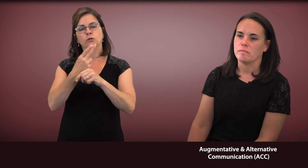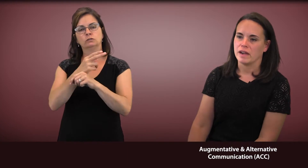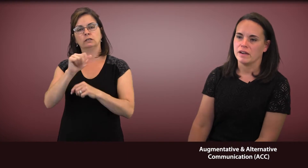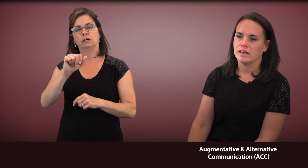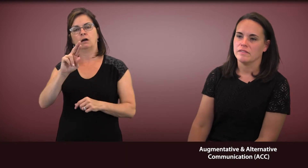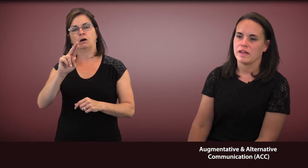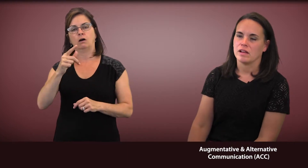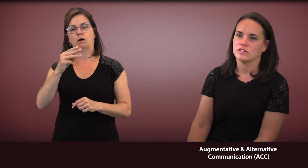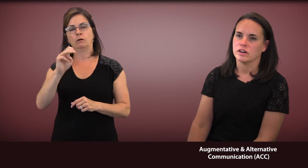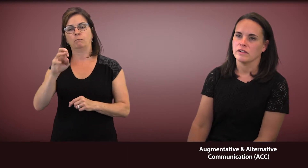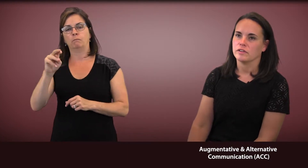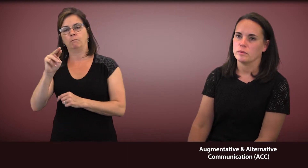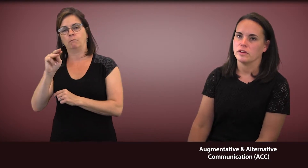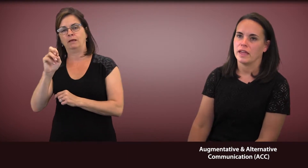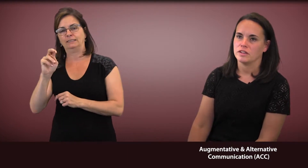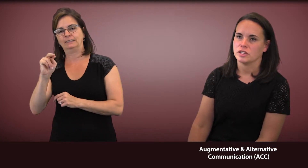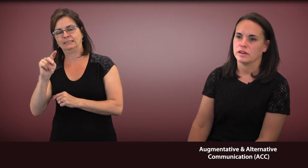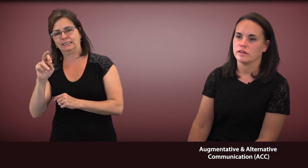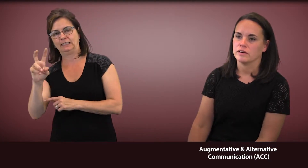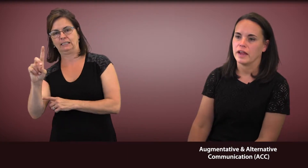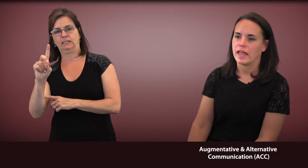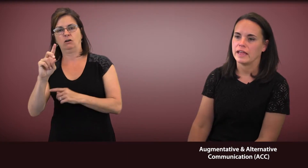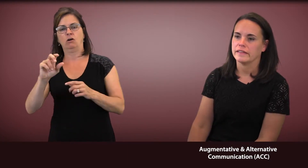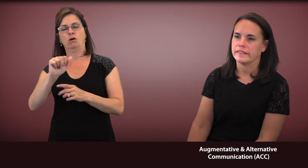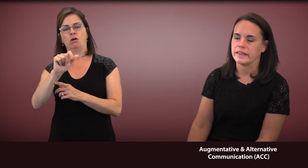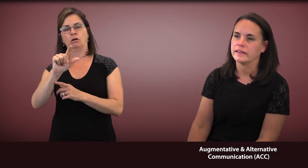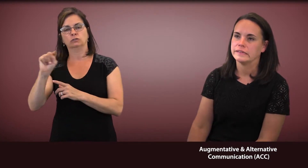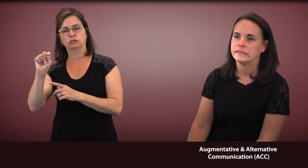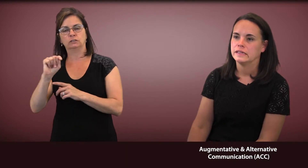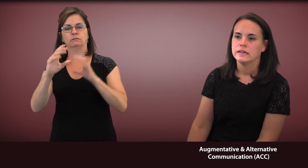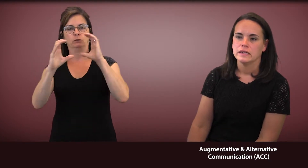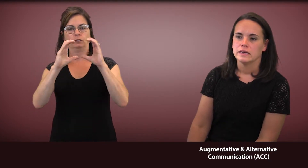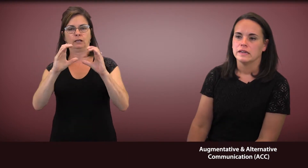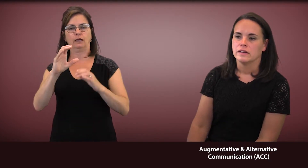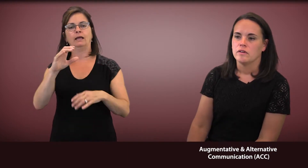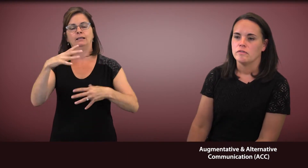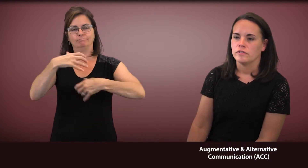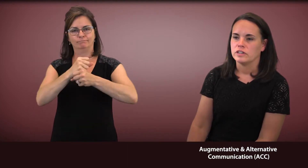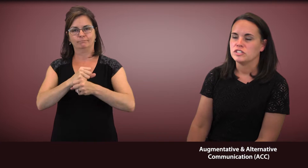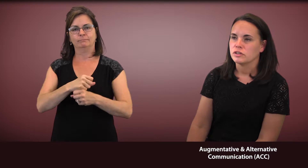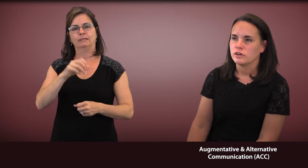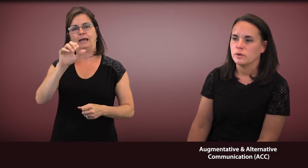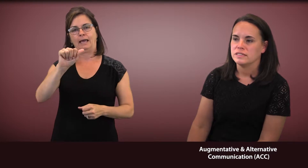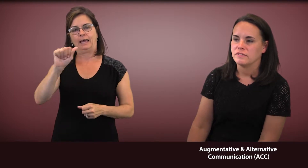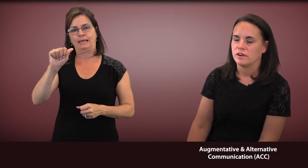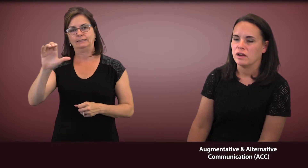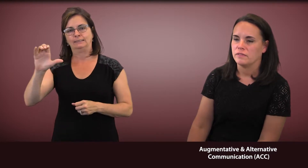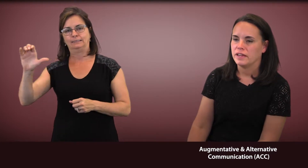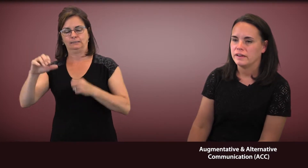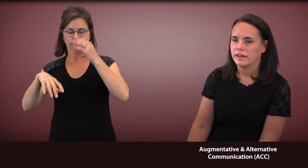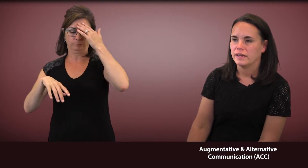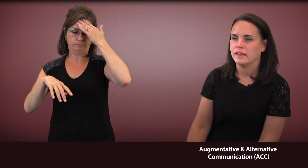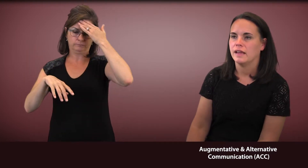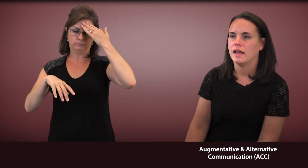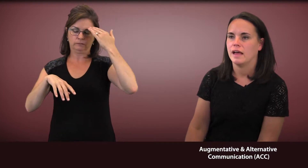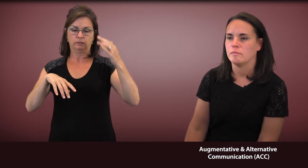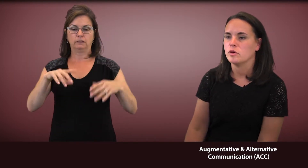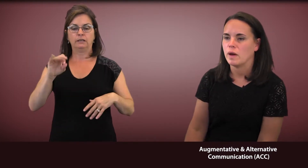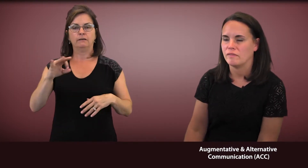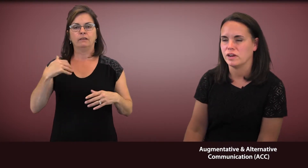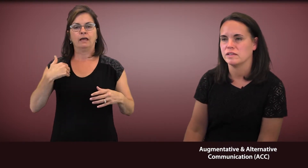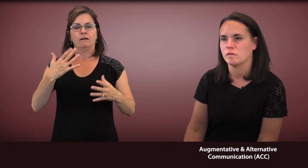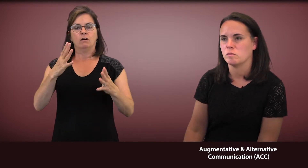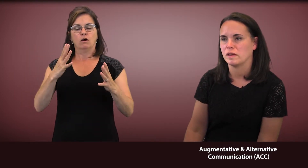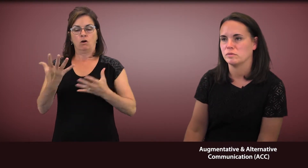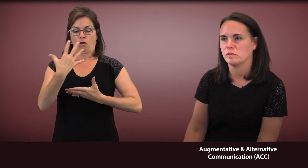of augmentative and alternative communication, or AAC. For children who are deaf and hard of hearing,